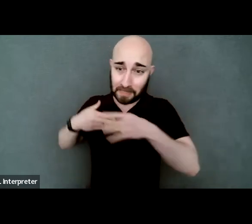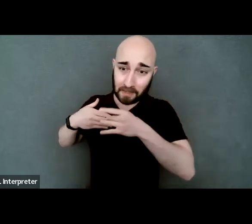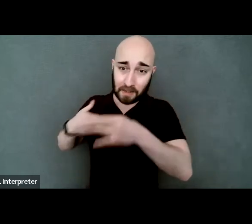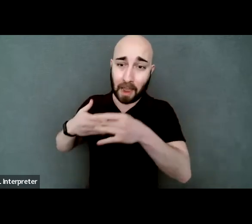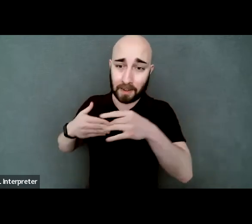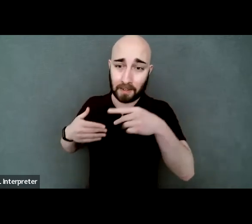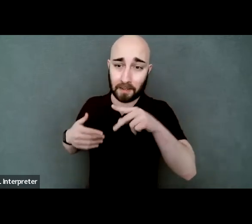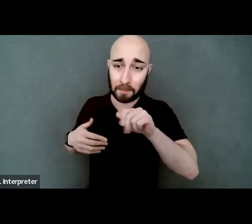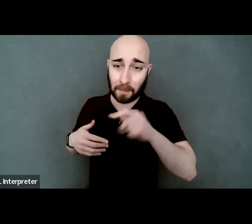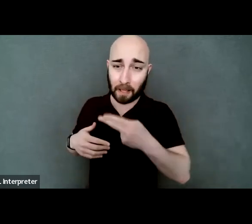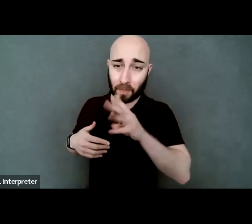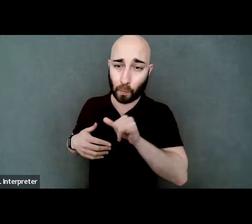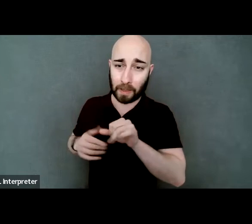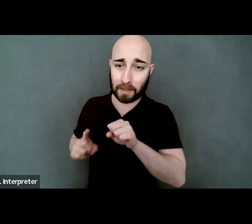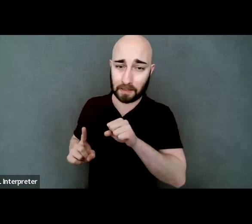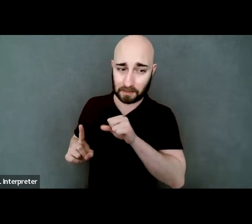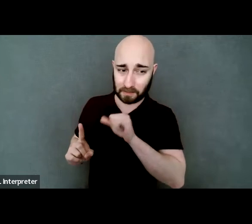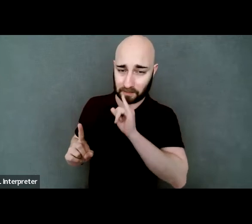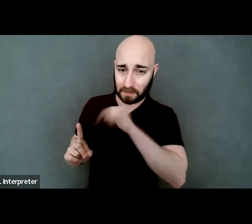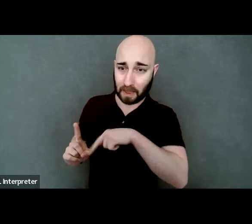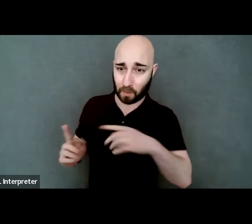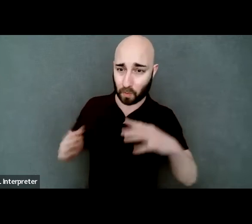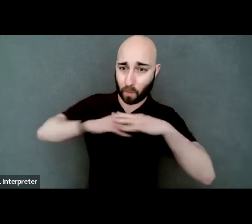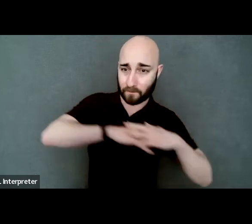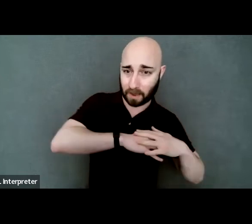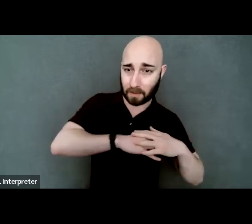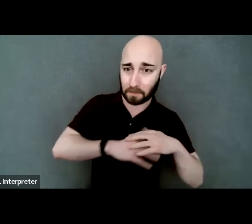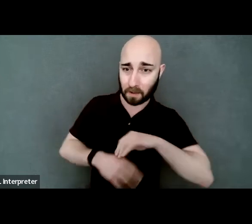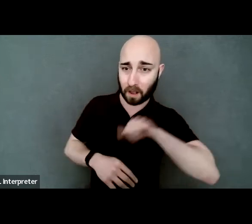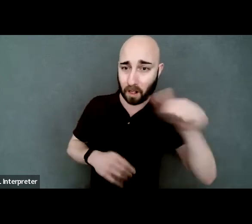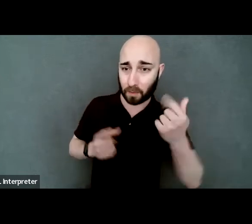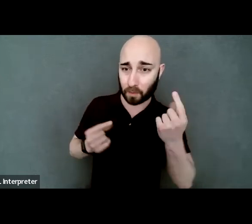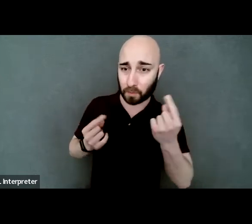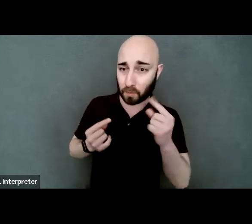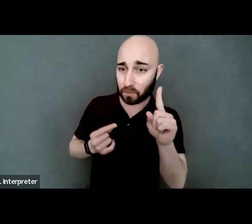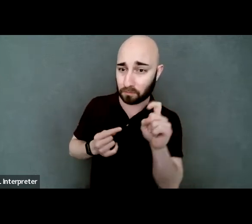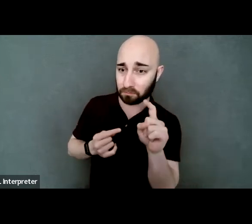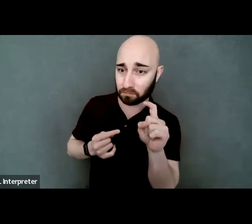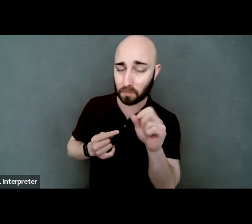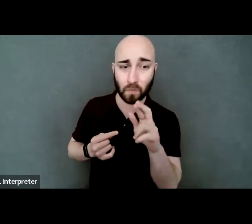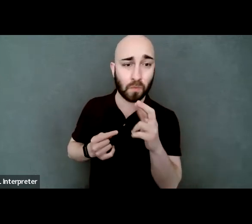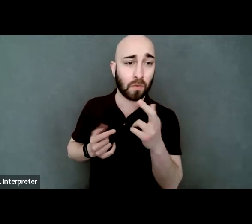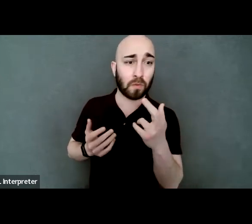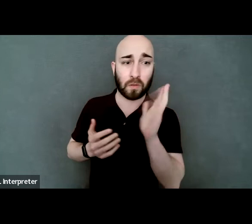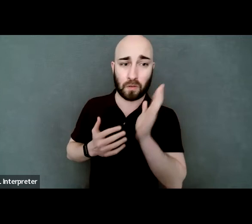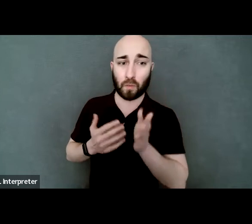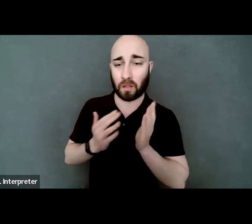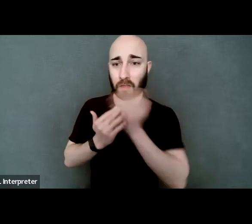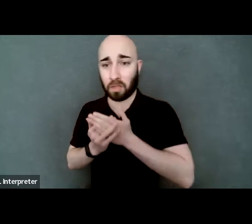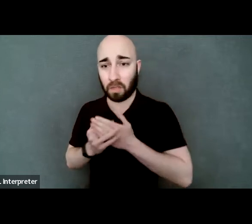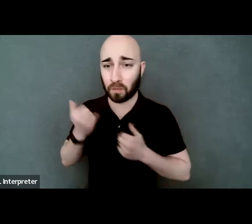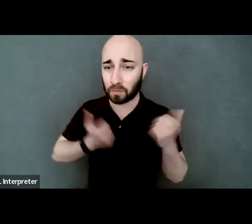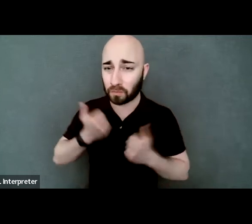thing going to be like some of these other initiatives that have come into our college campus? And